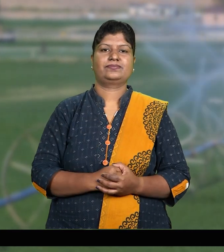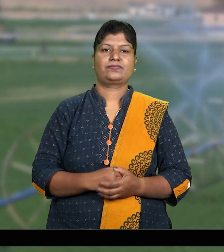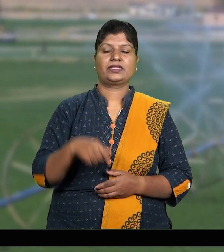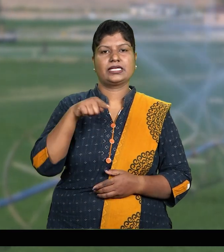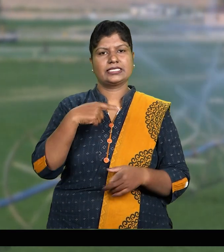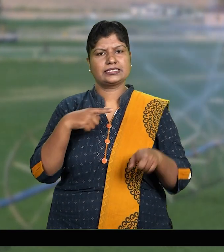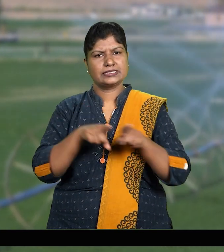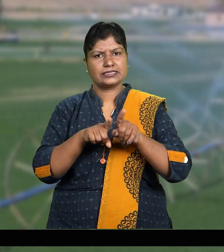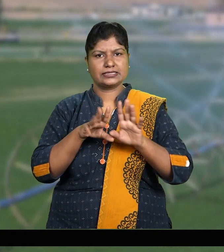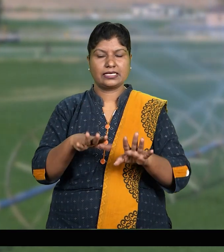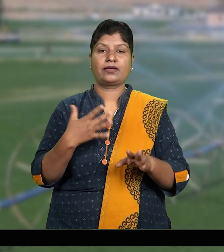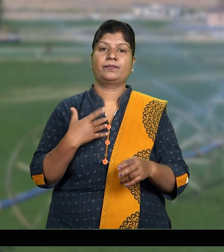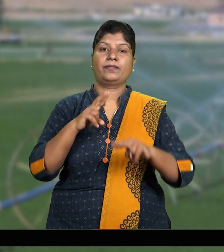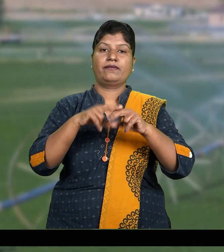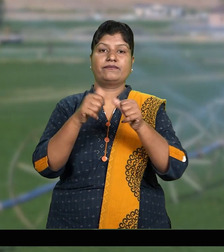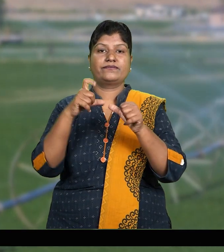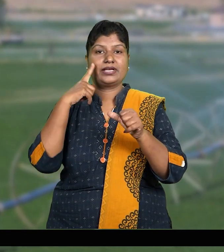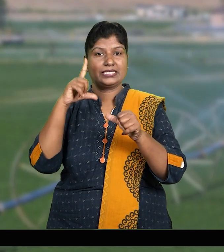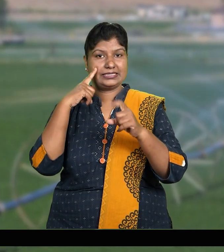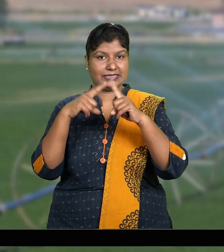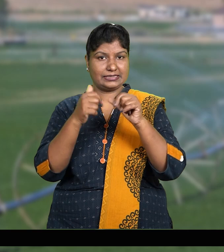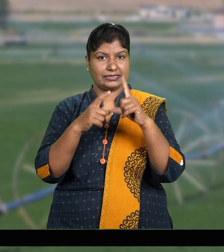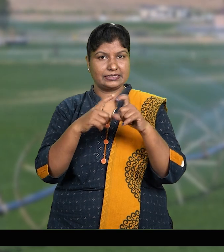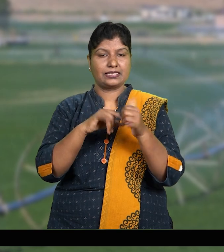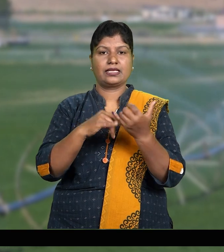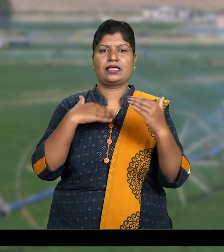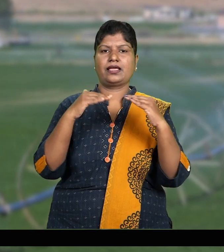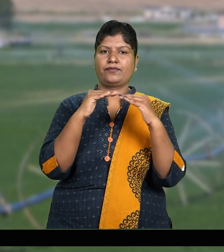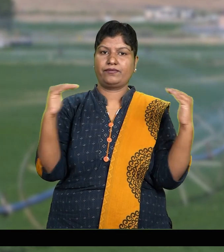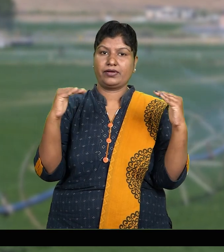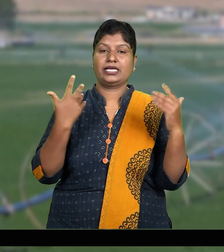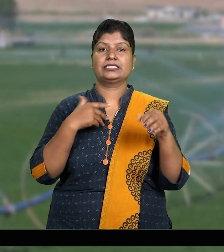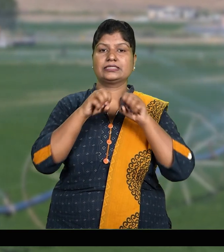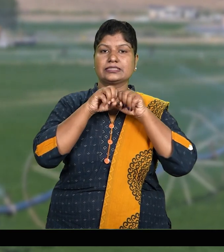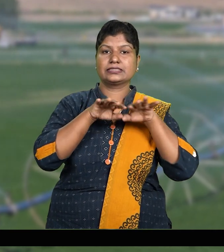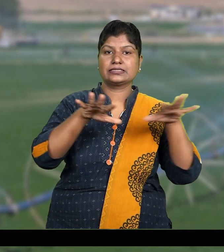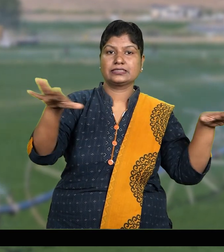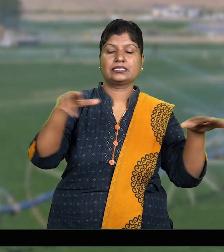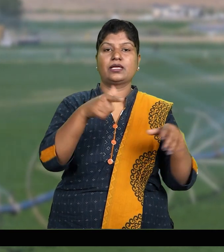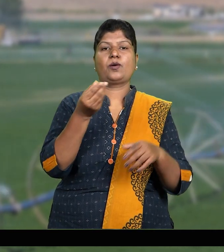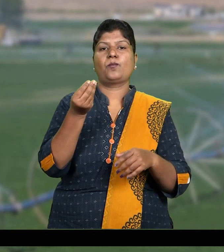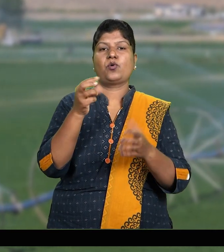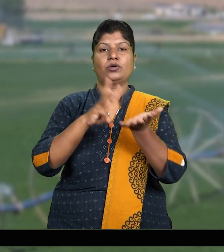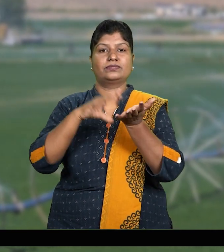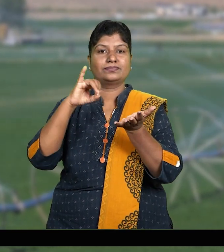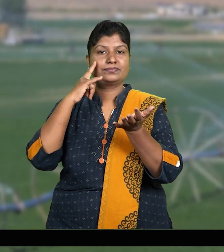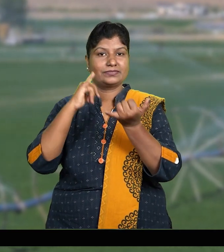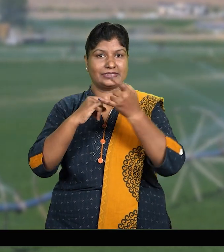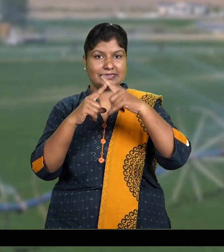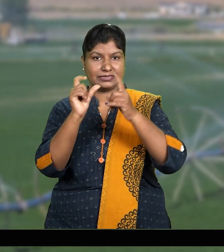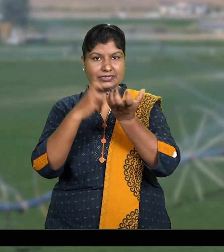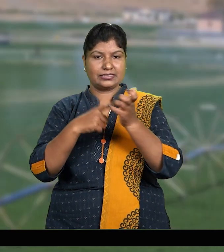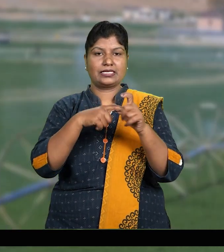It also facilitates the even distribution of moisture in the field.